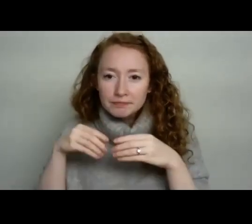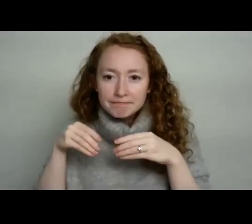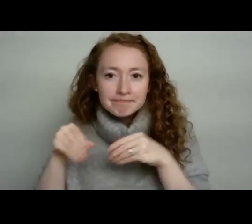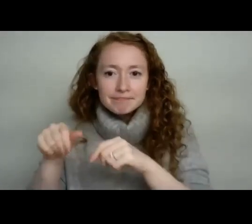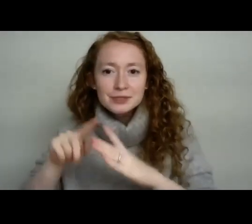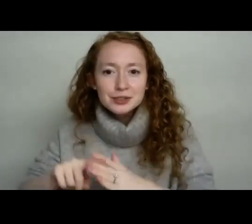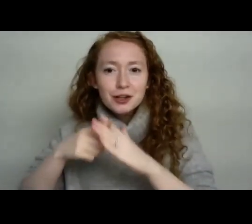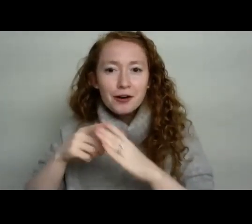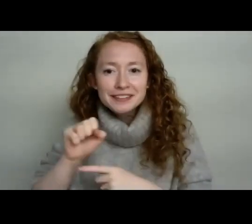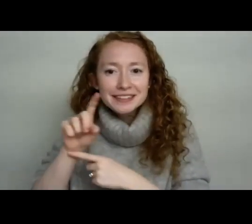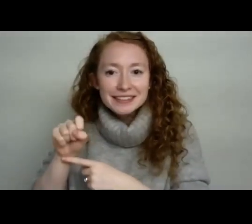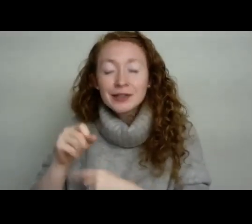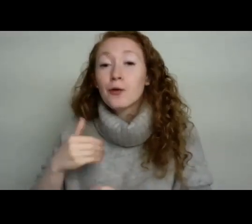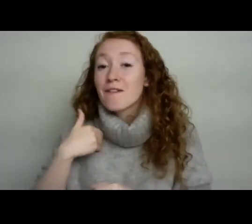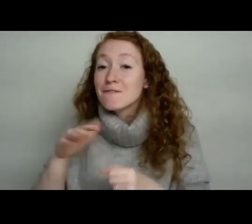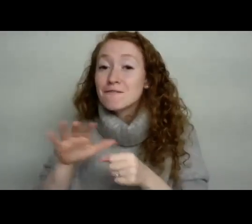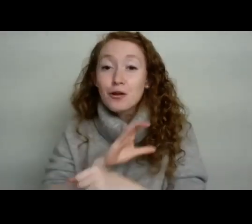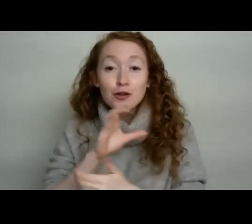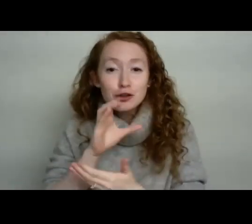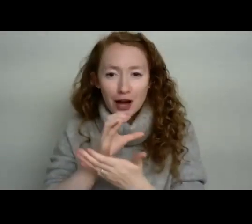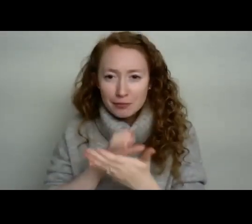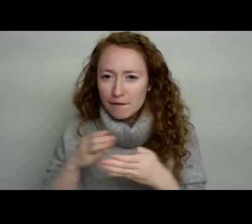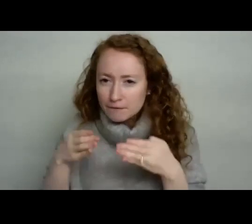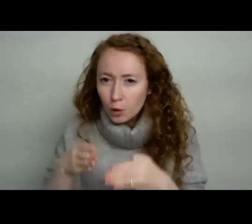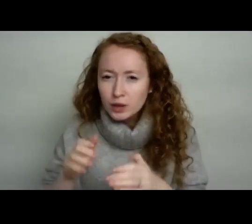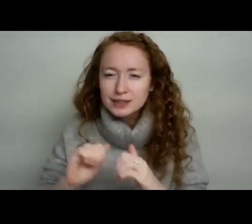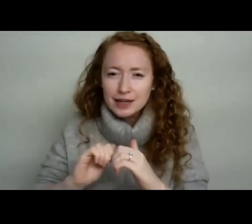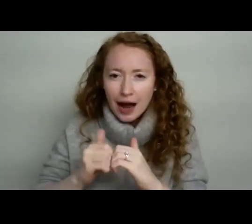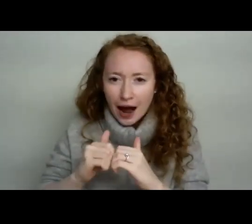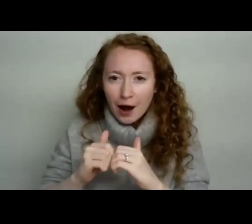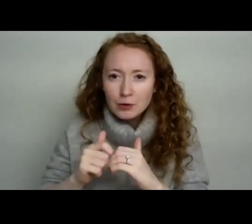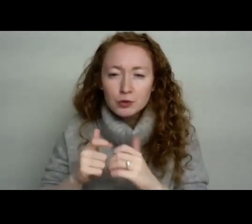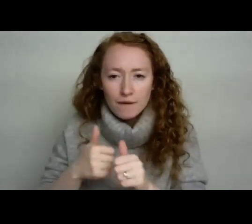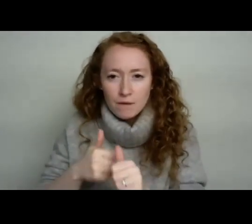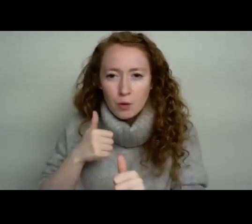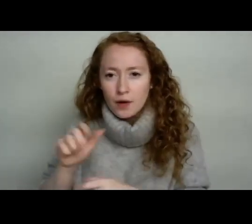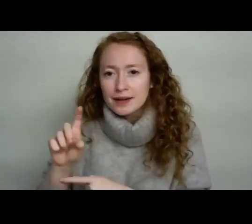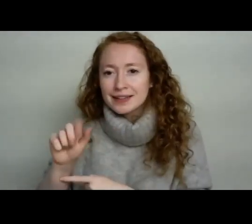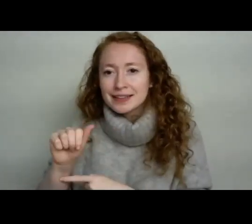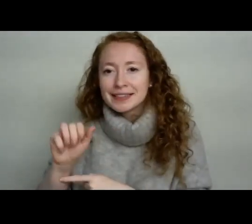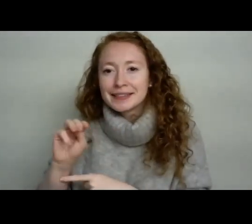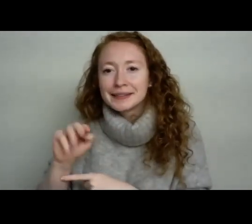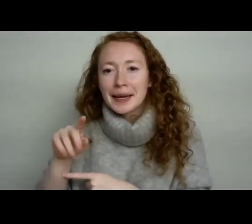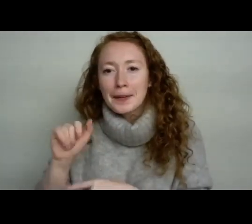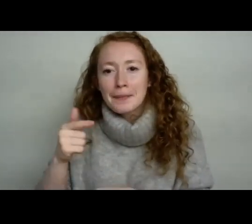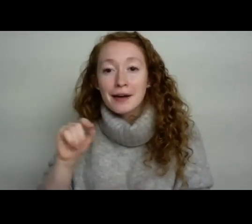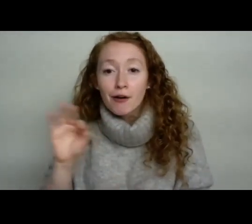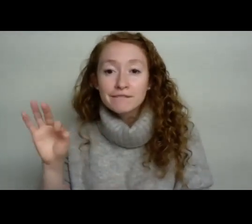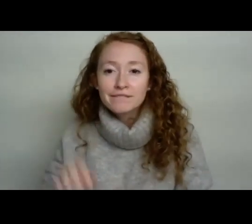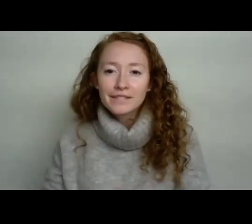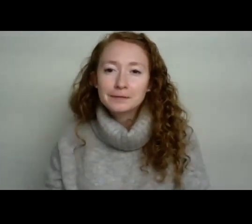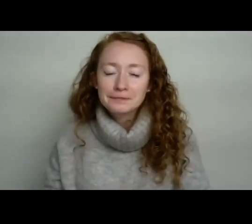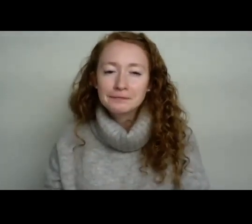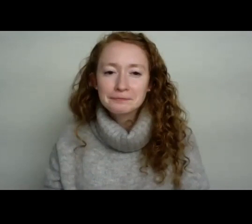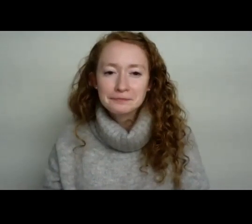chapter on the 6 keys to beat damping off. So definitely download this if you haven't already. And they basically